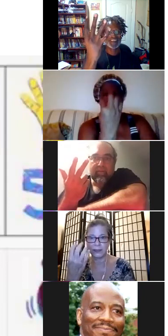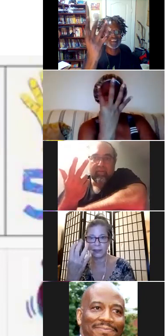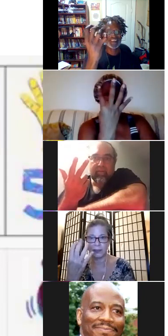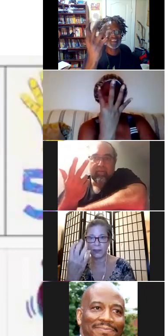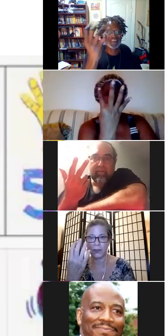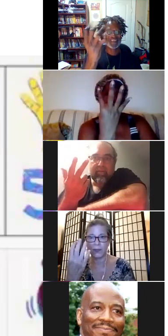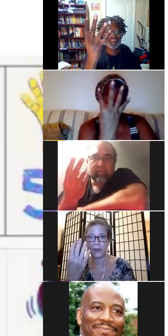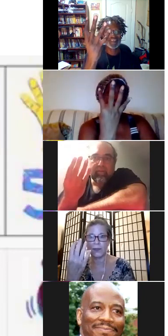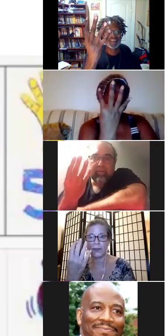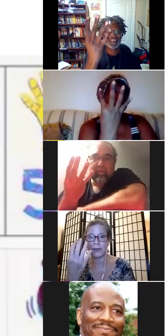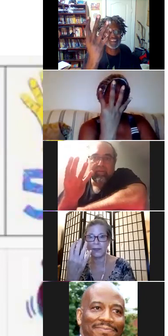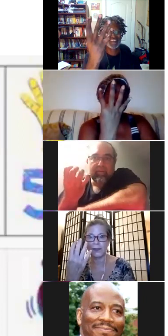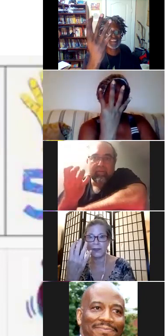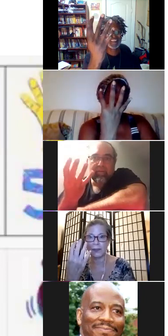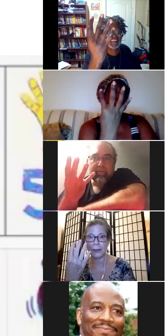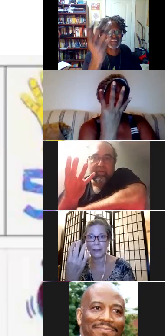14,